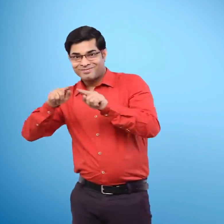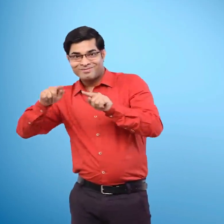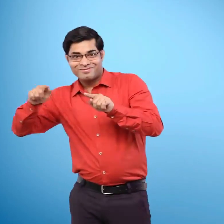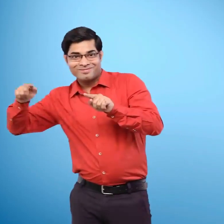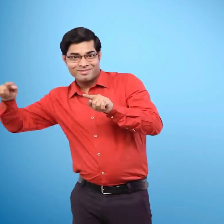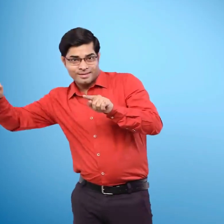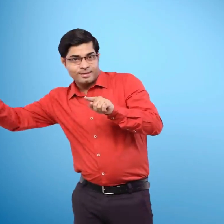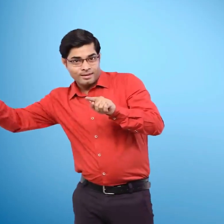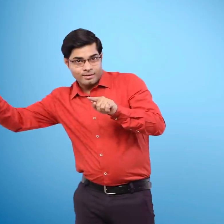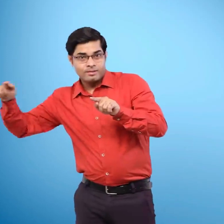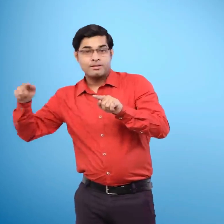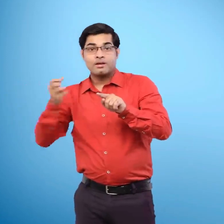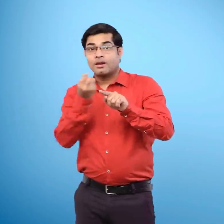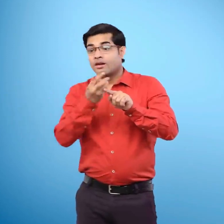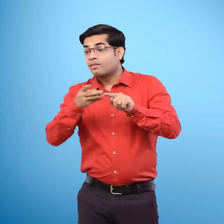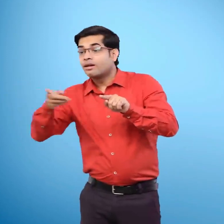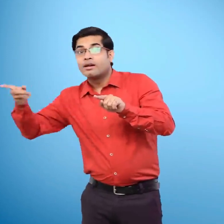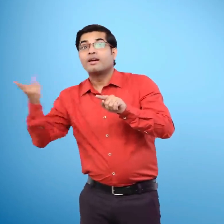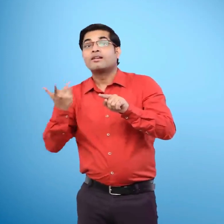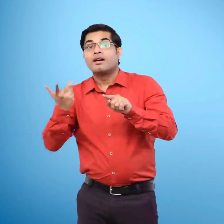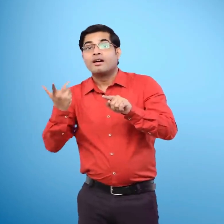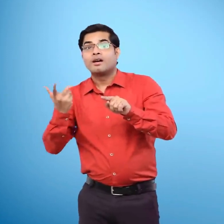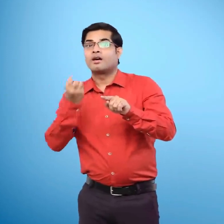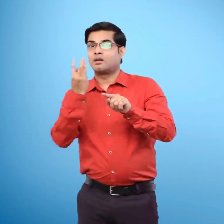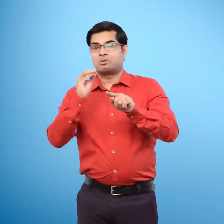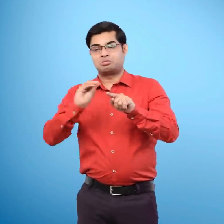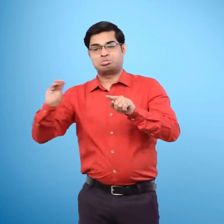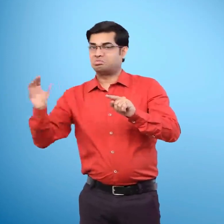5, 6, 7 and 8 are blank.